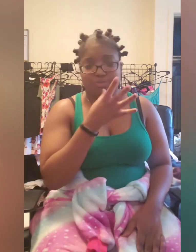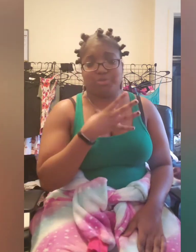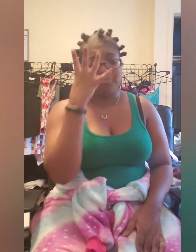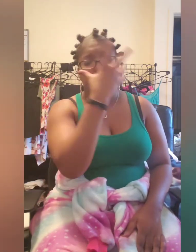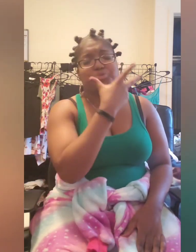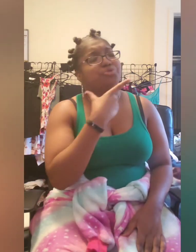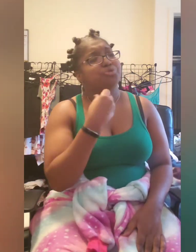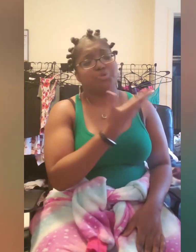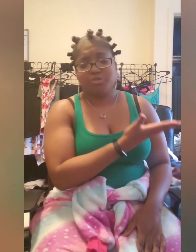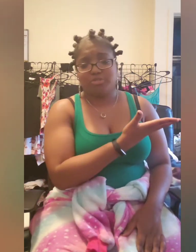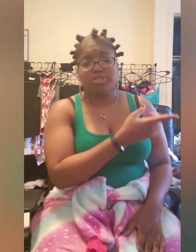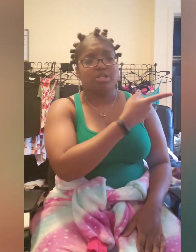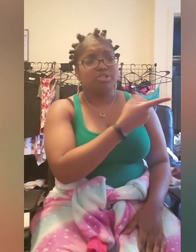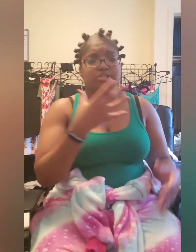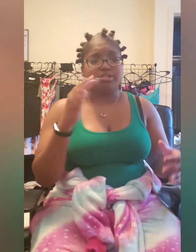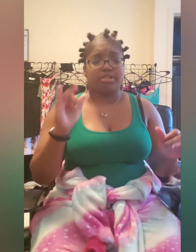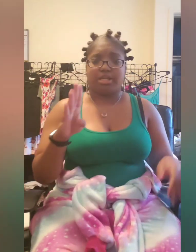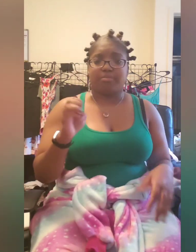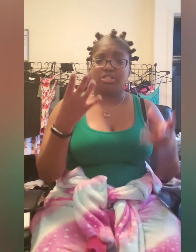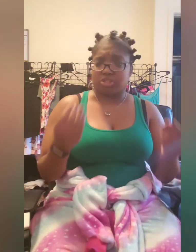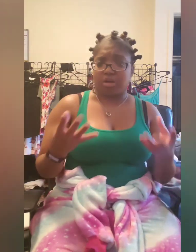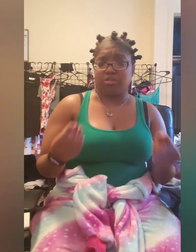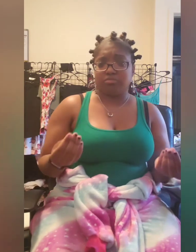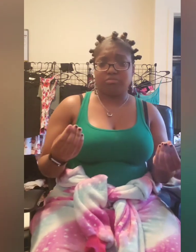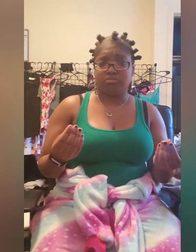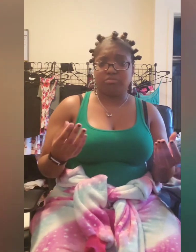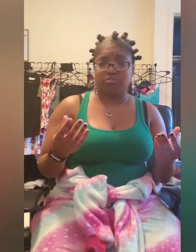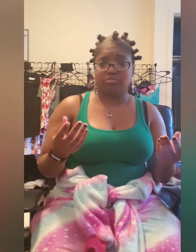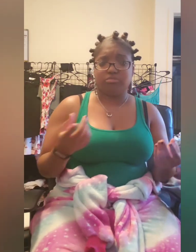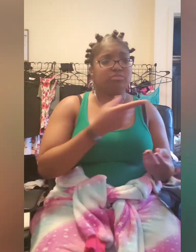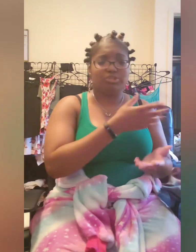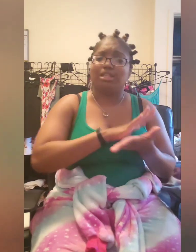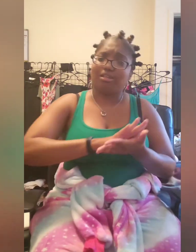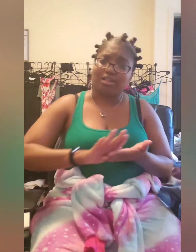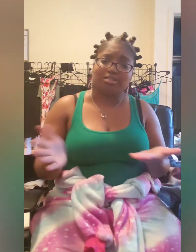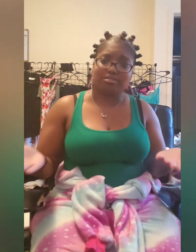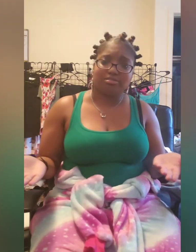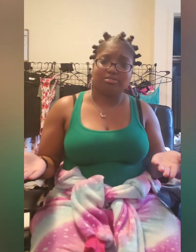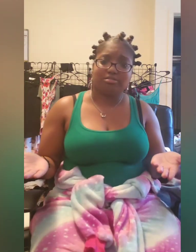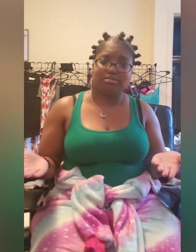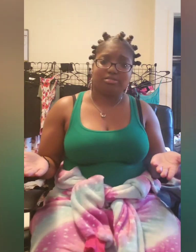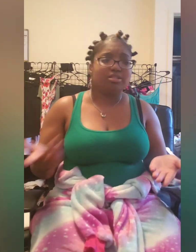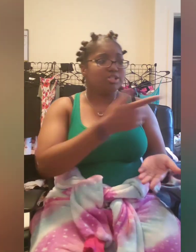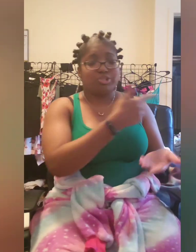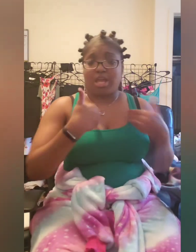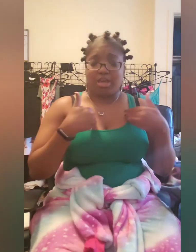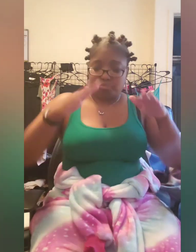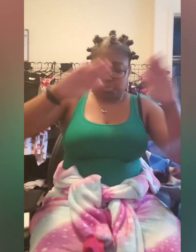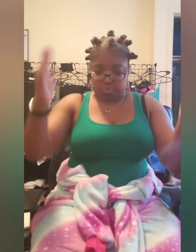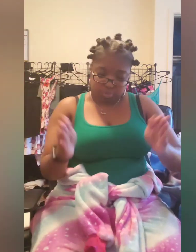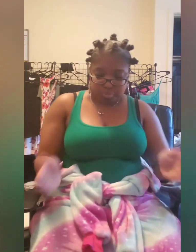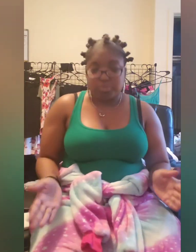compassionate and they fine as fuck. Like, I mean, they both give different things